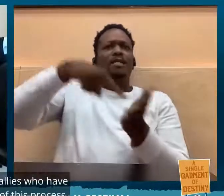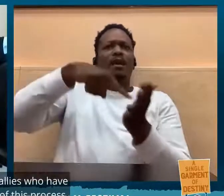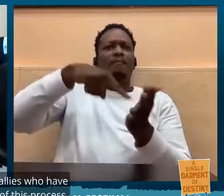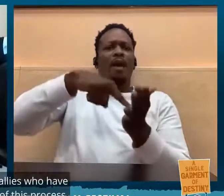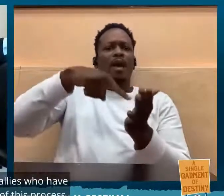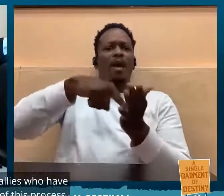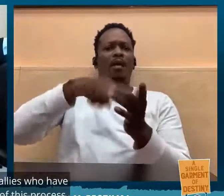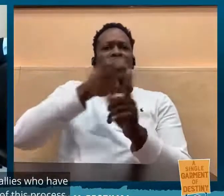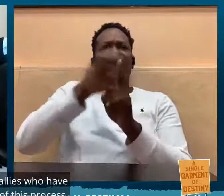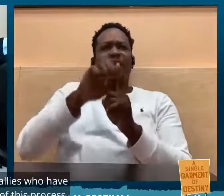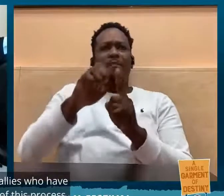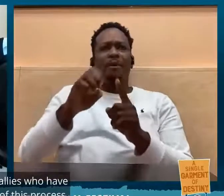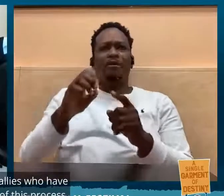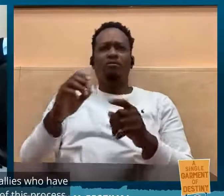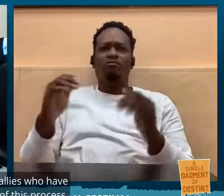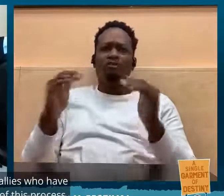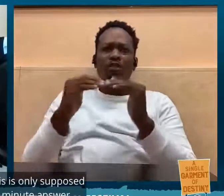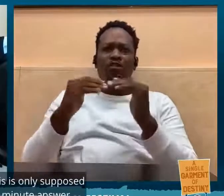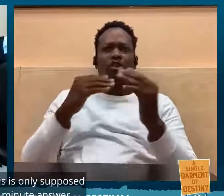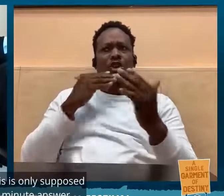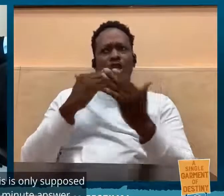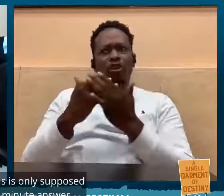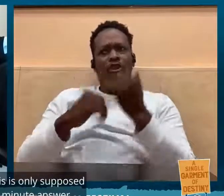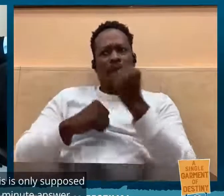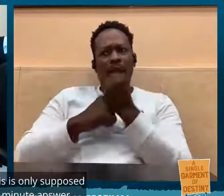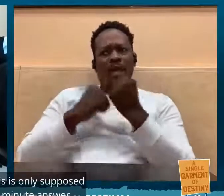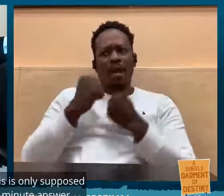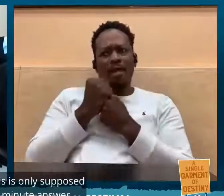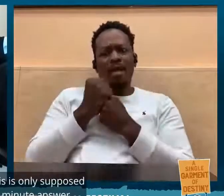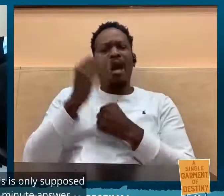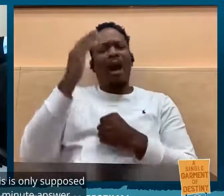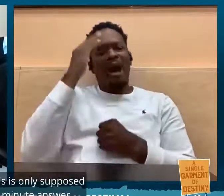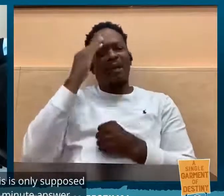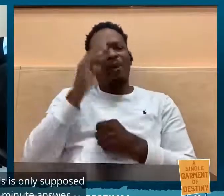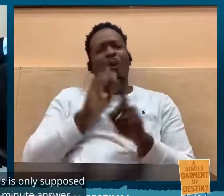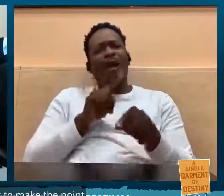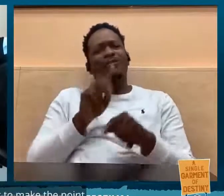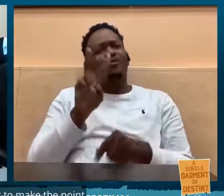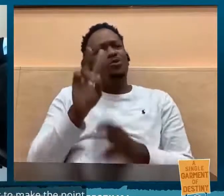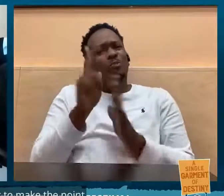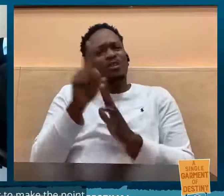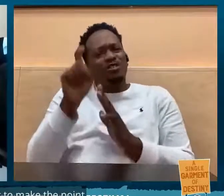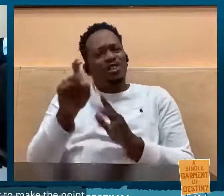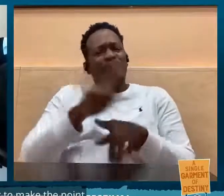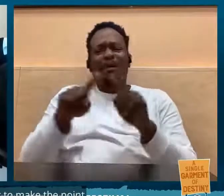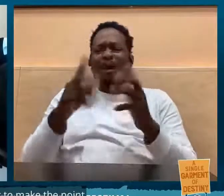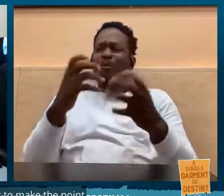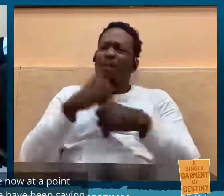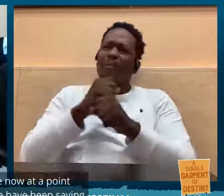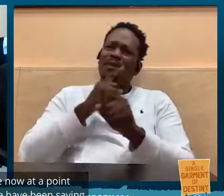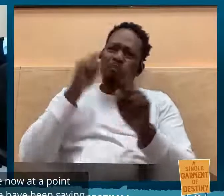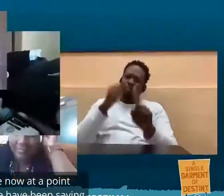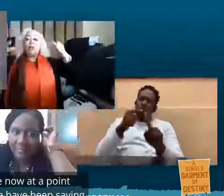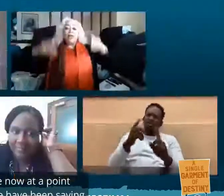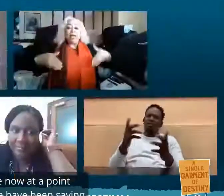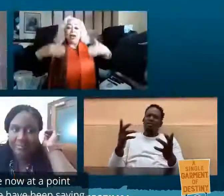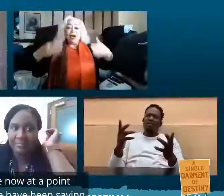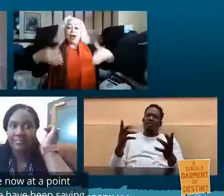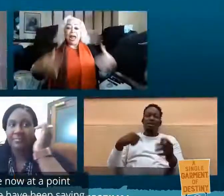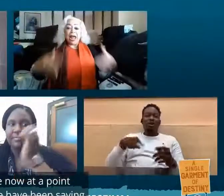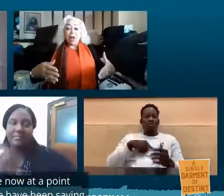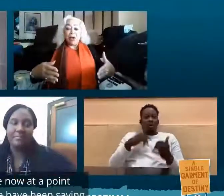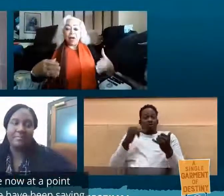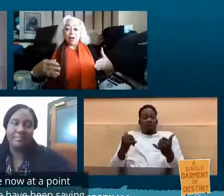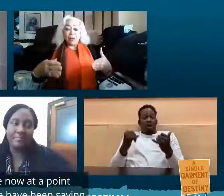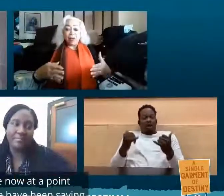and good allies who have been part of this process. And I know this is only supposed to be a 2-minute answer, but I just want to make the point that we